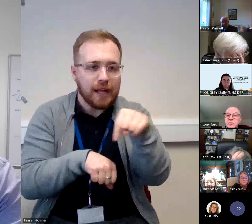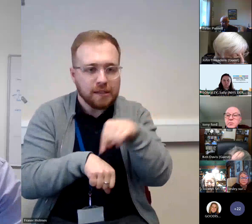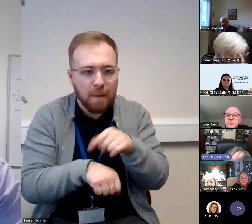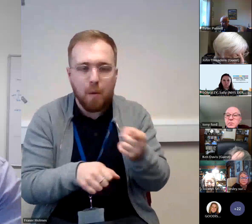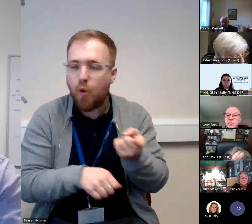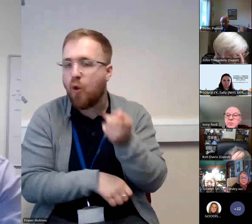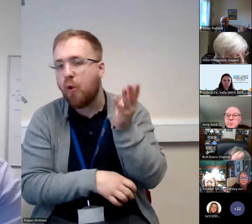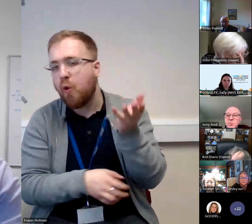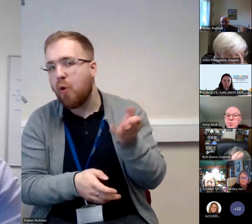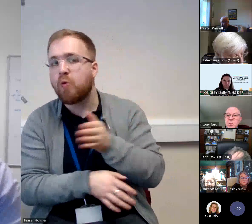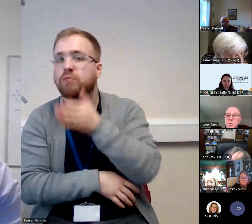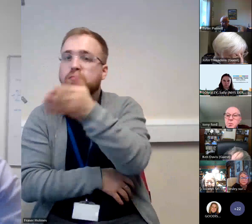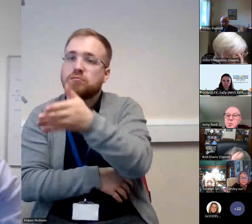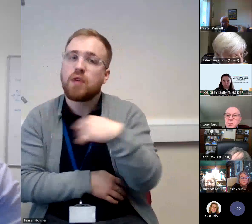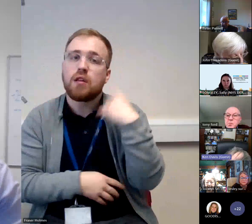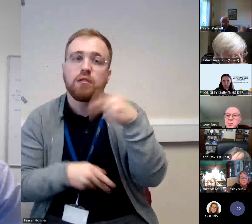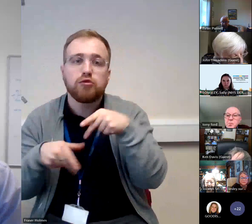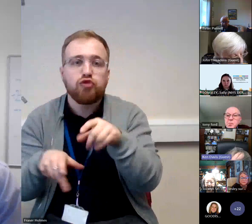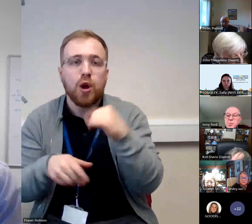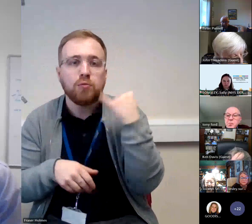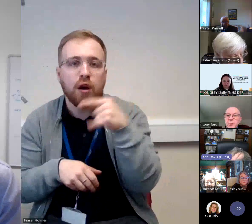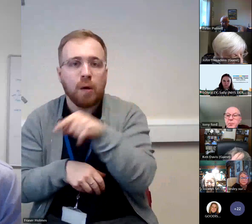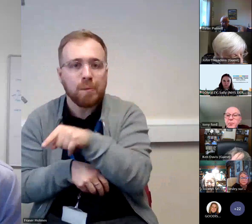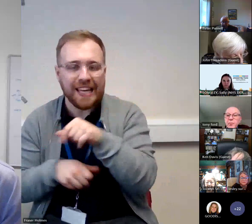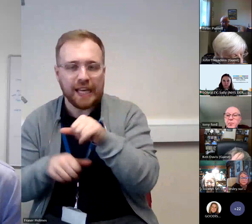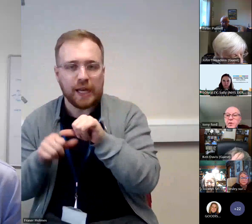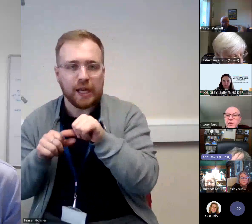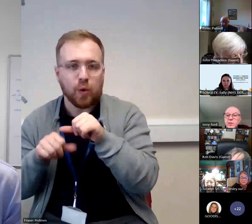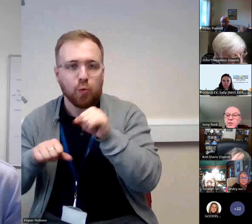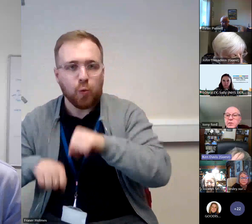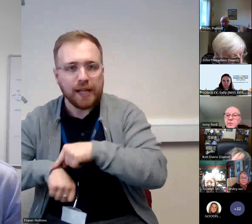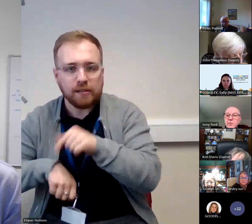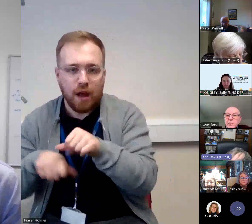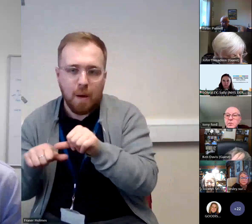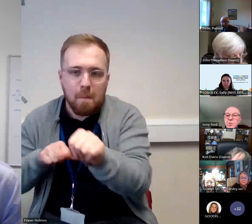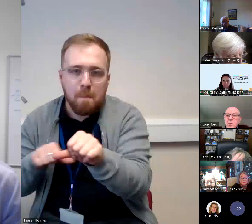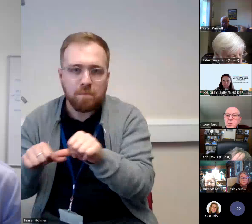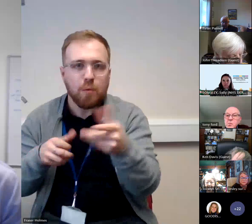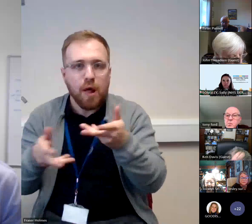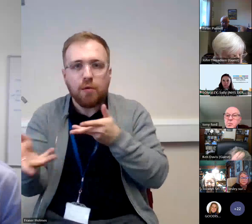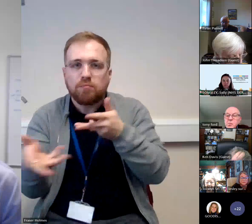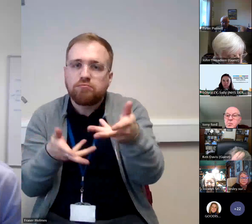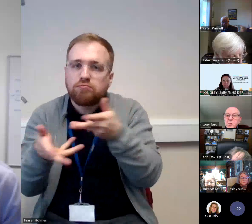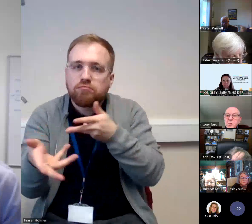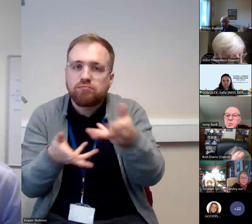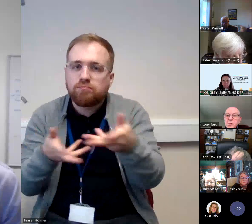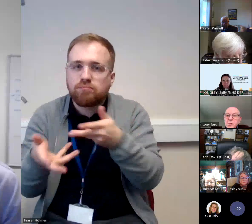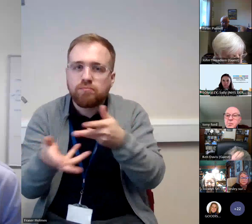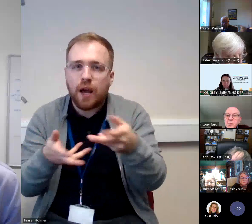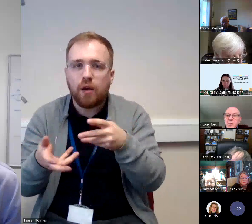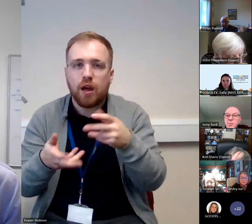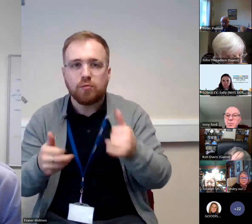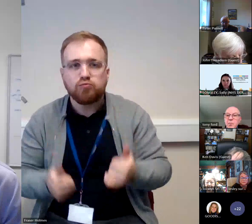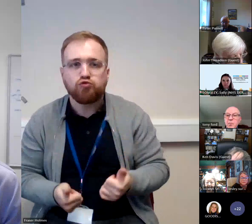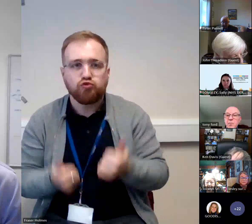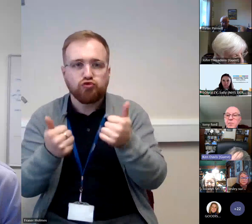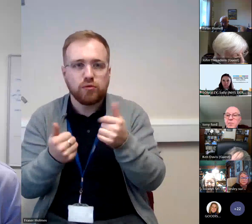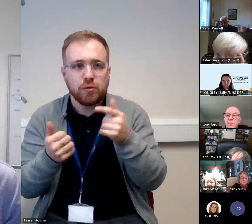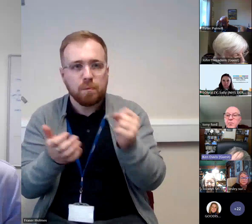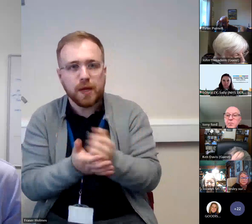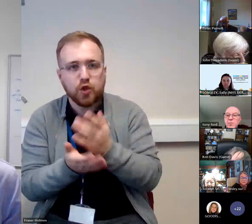could go to Florence Nightingale and the wait's this long. So they'll have a conversation with patients in a proactive way to ensure that